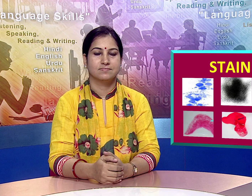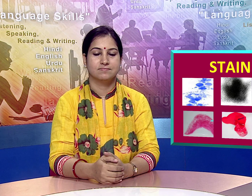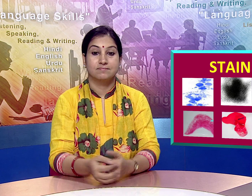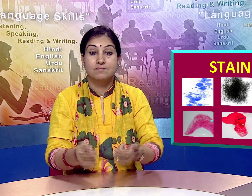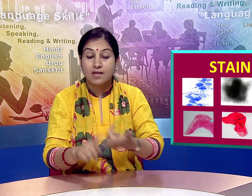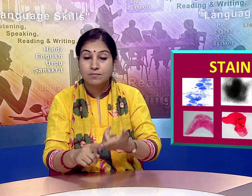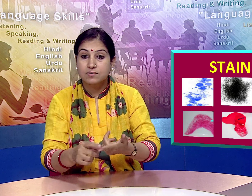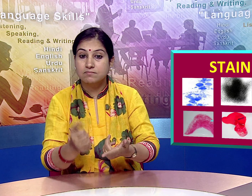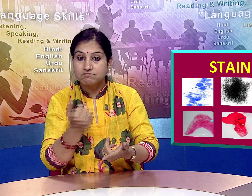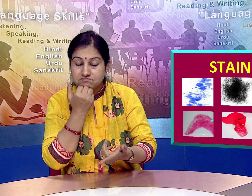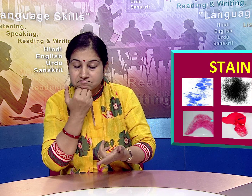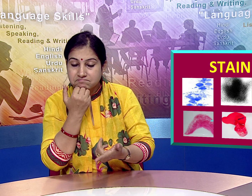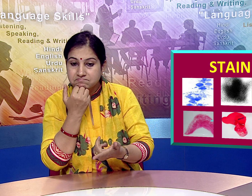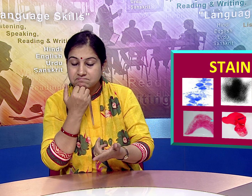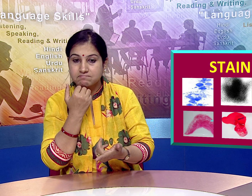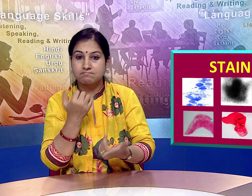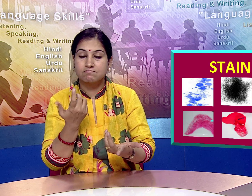Wrong stain removing method